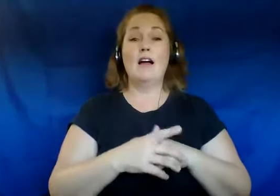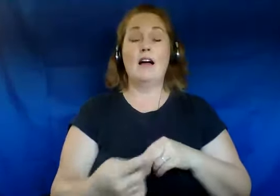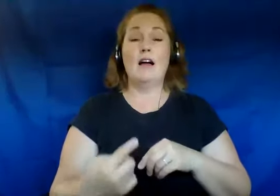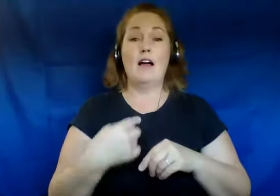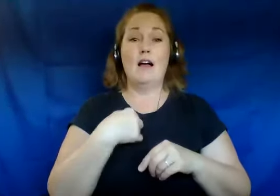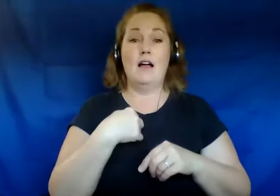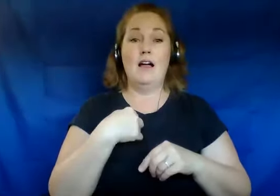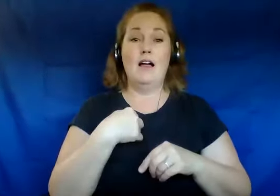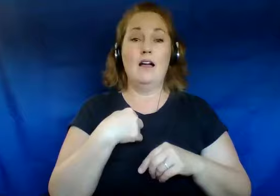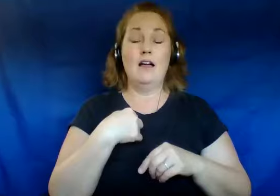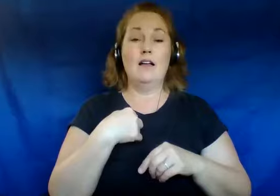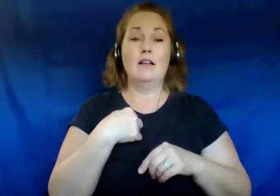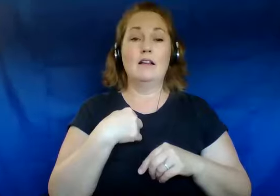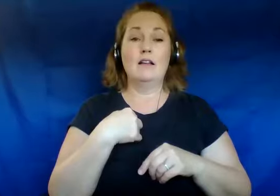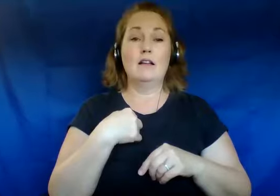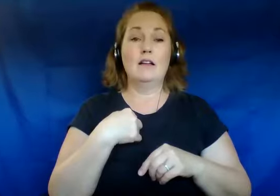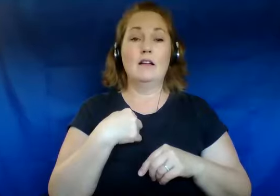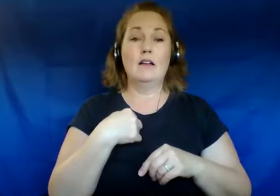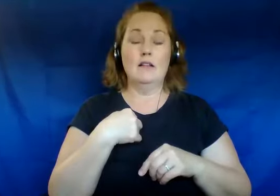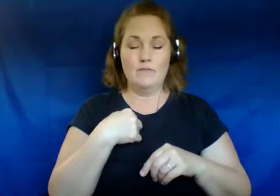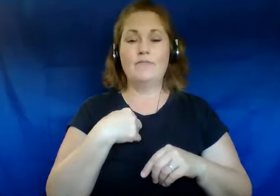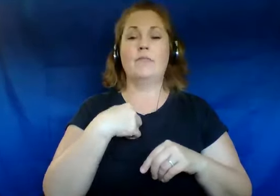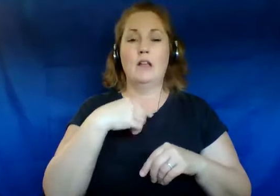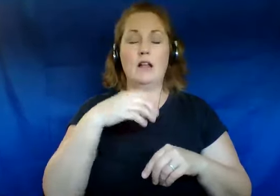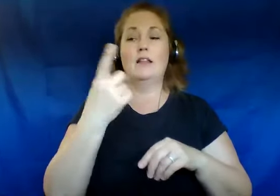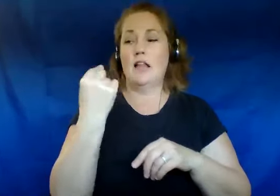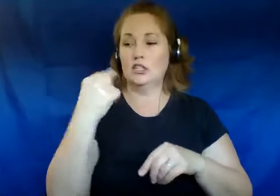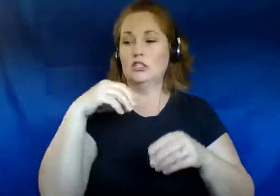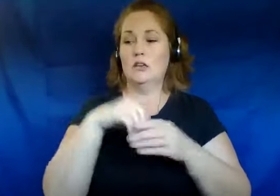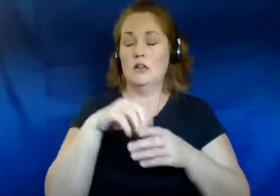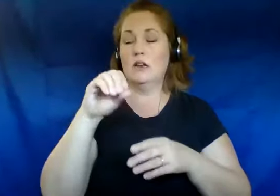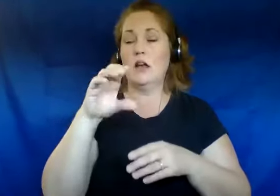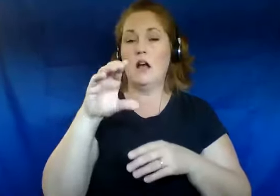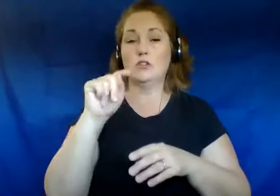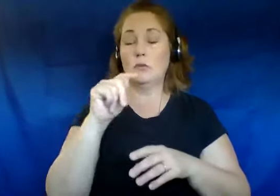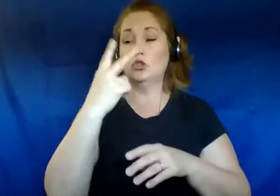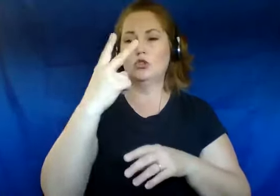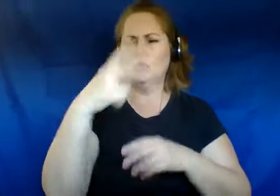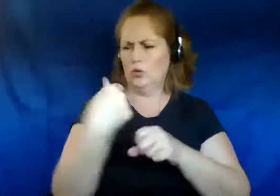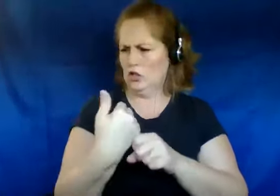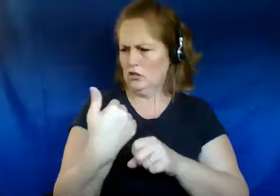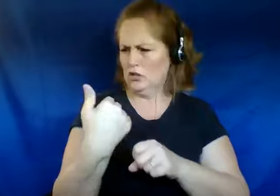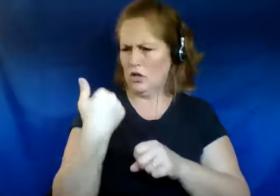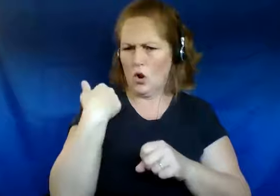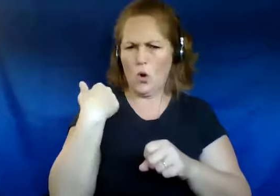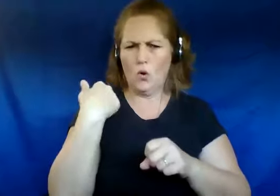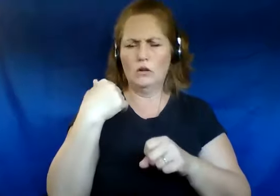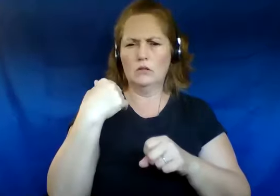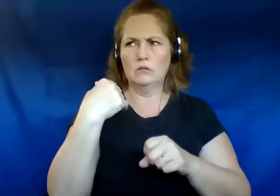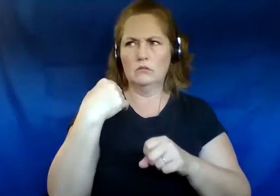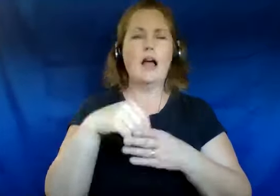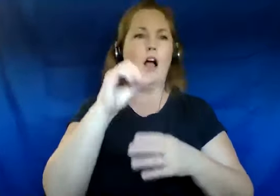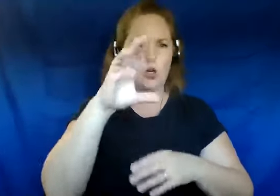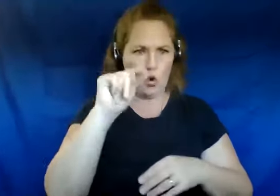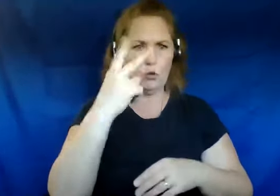Last year in October was 2 years ago, in October was